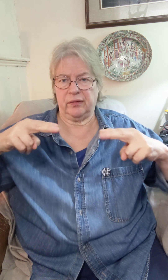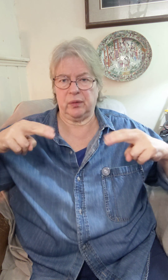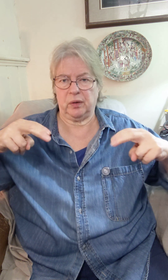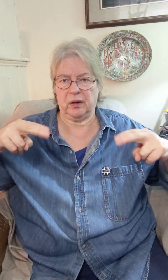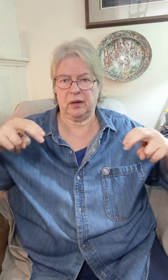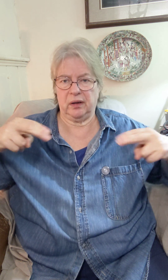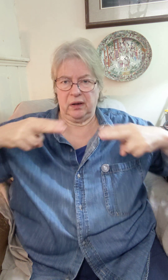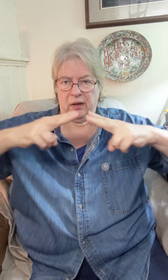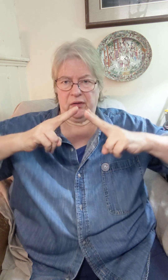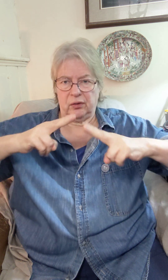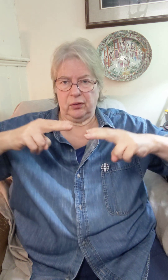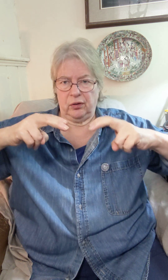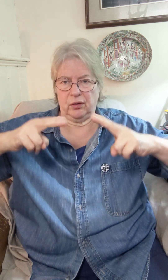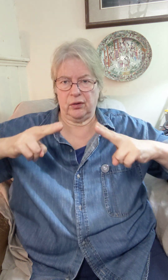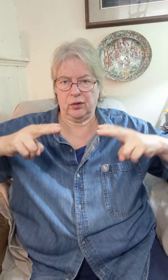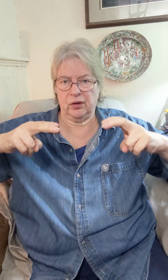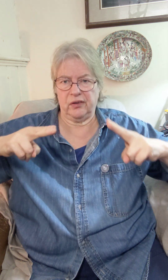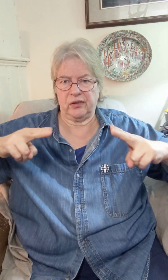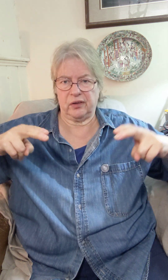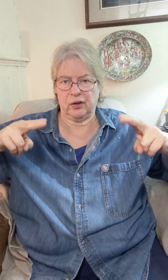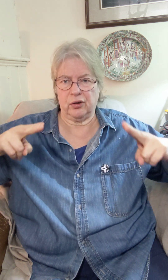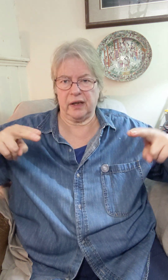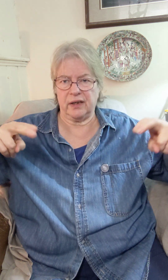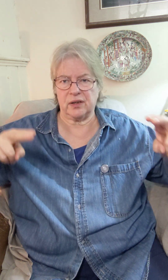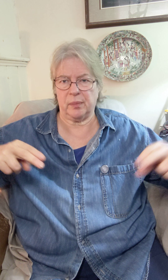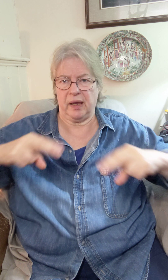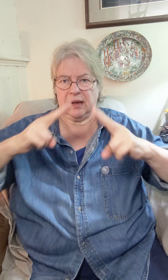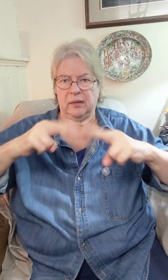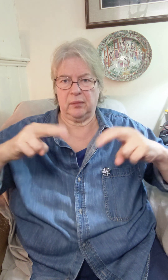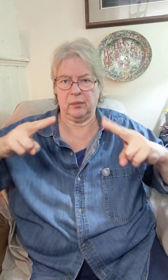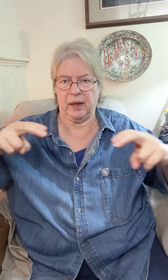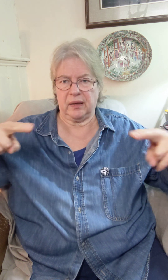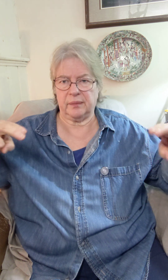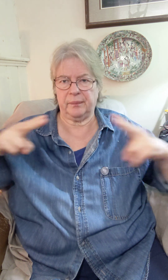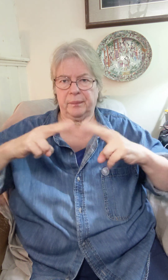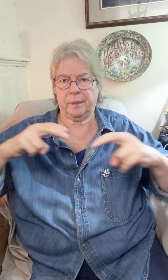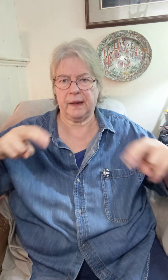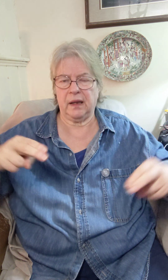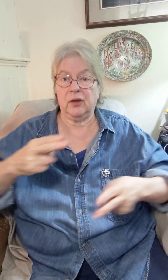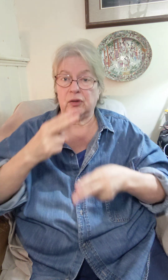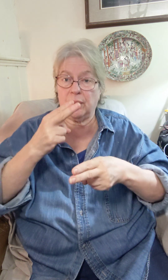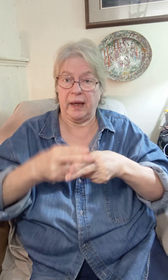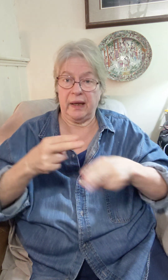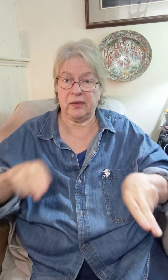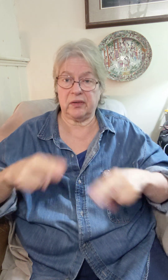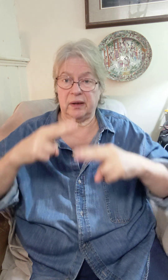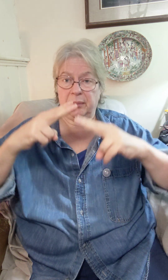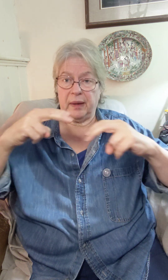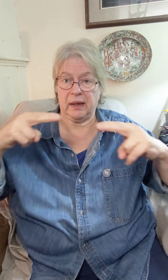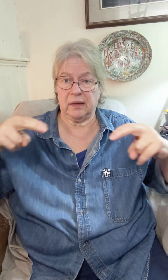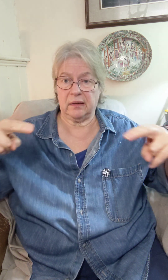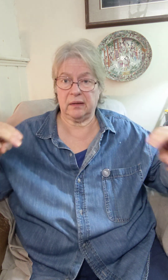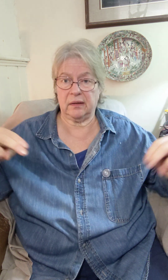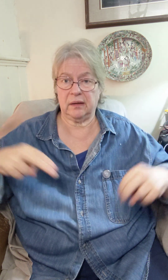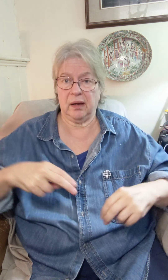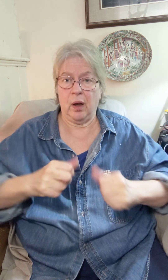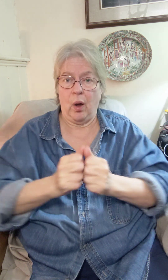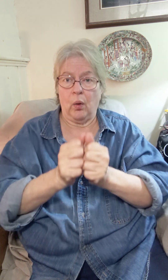fun one. So the curly edge of the bacon. So eggs and bacon